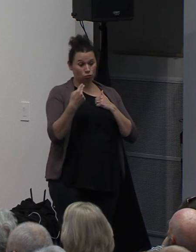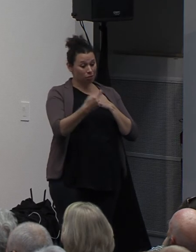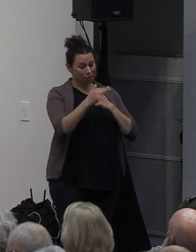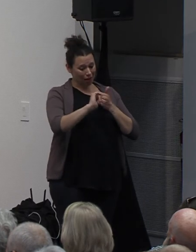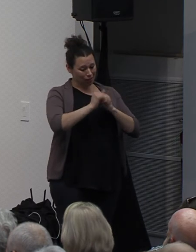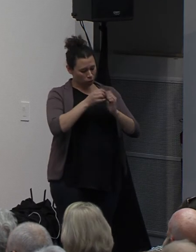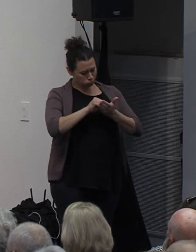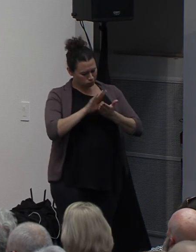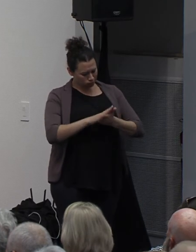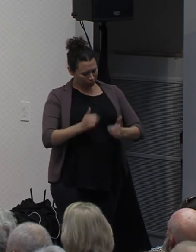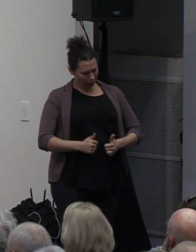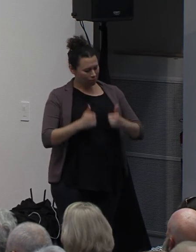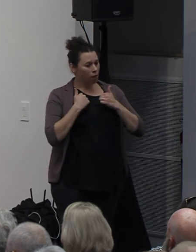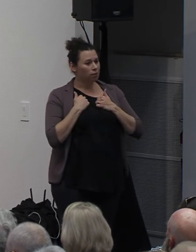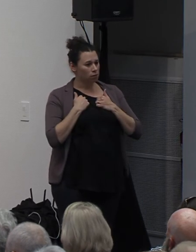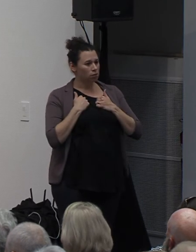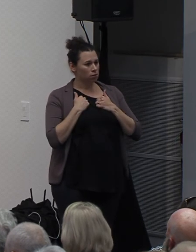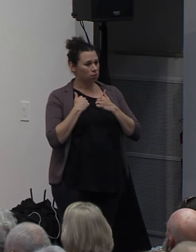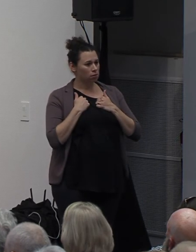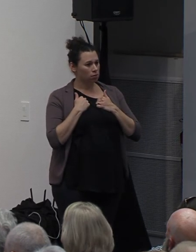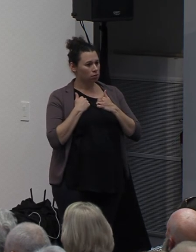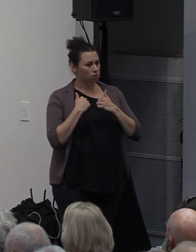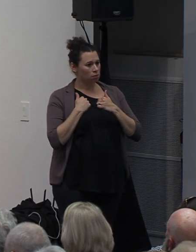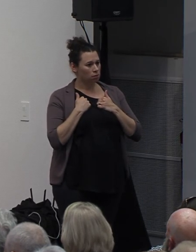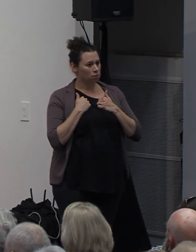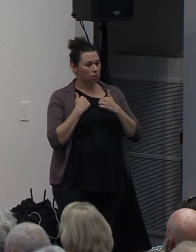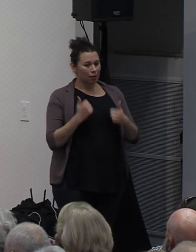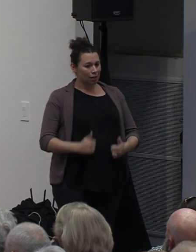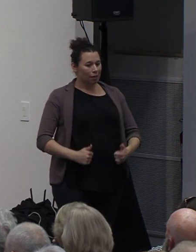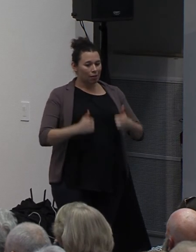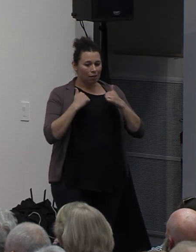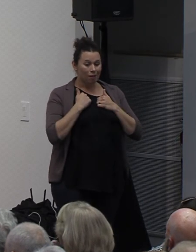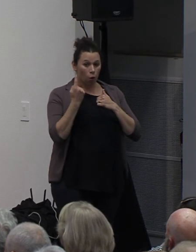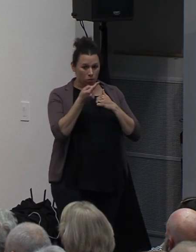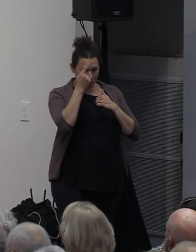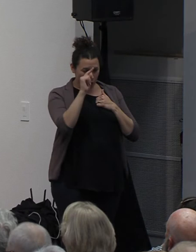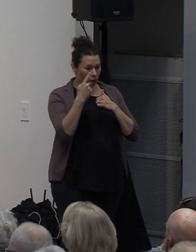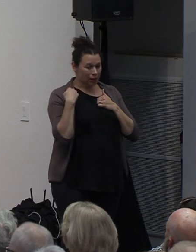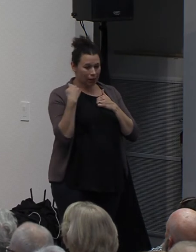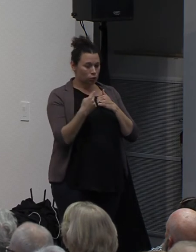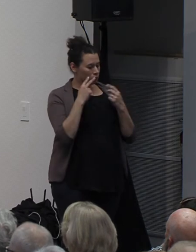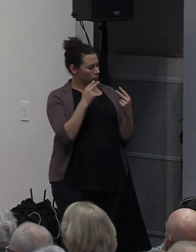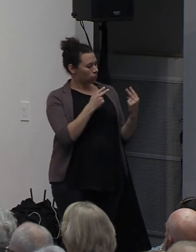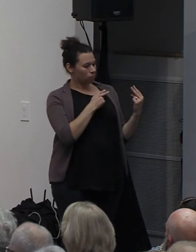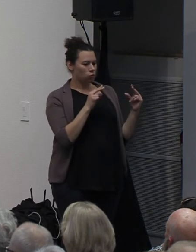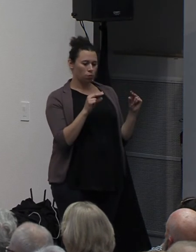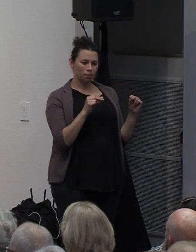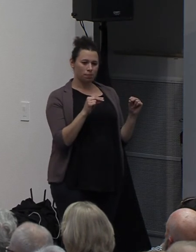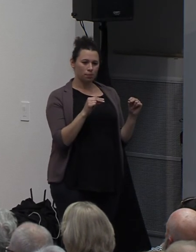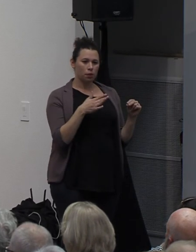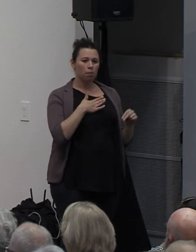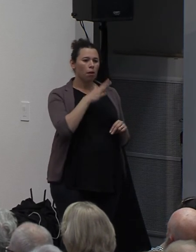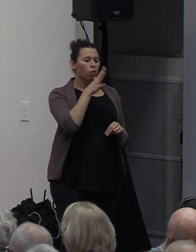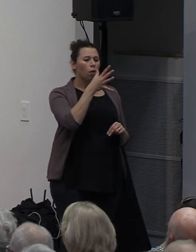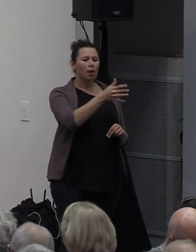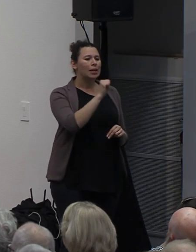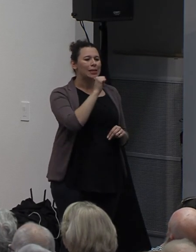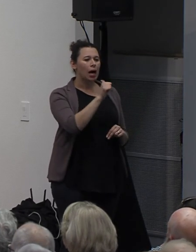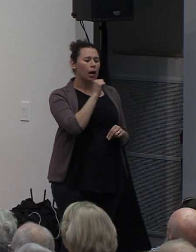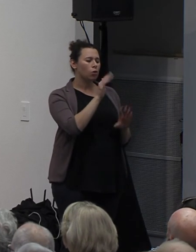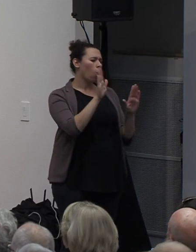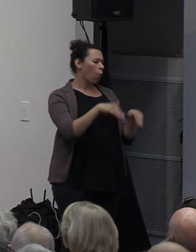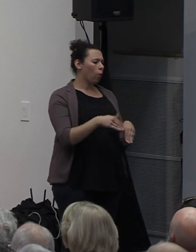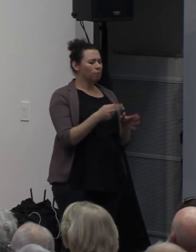not just a means to create history. My grandmother is not remembered to me as a piece of history. She was an